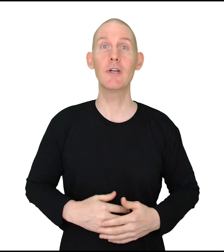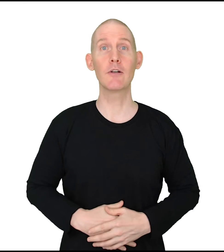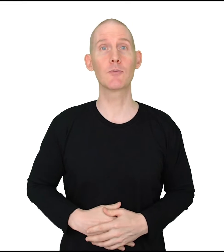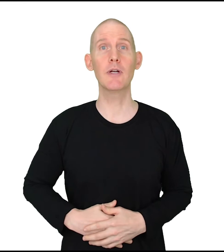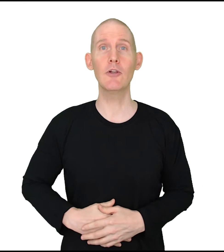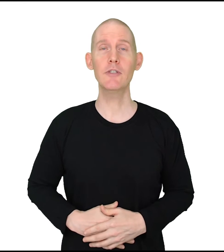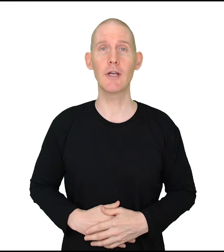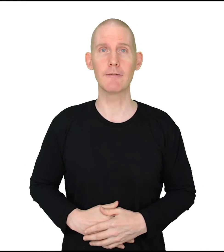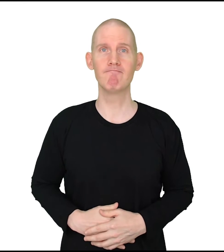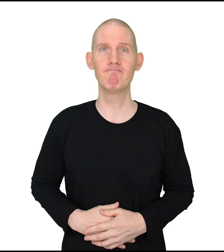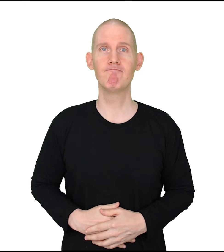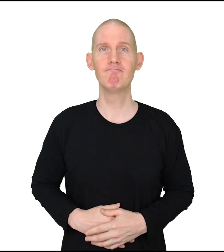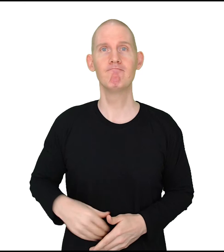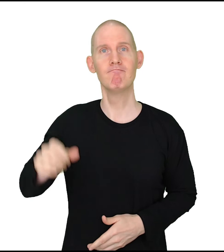what it looks like.